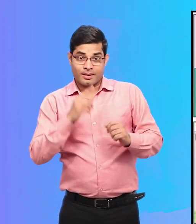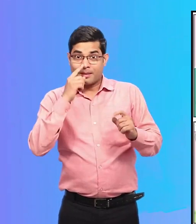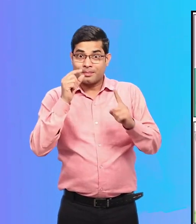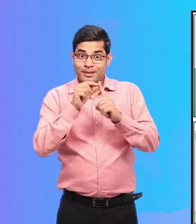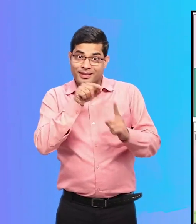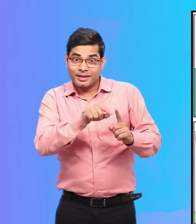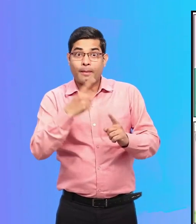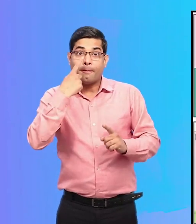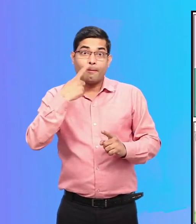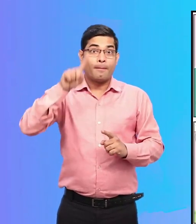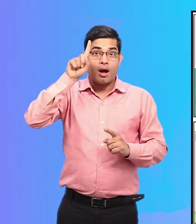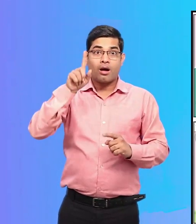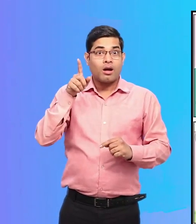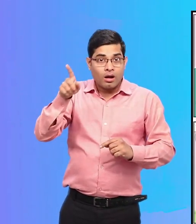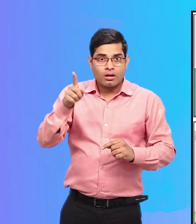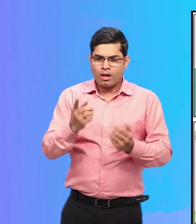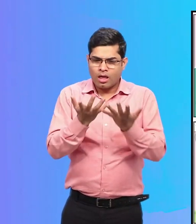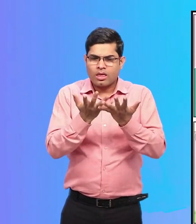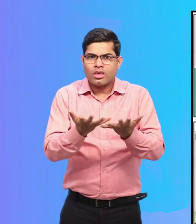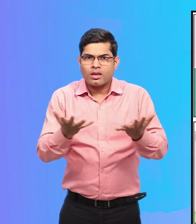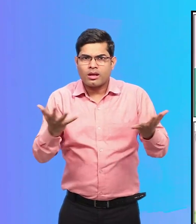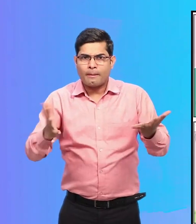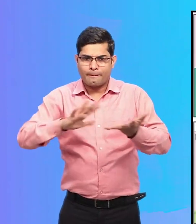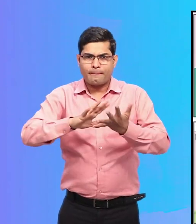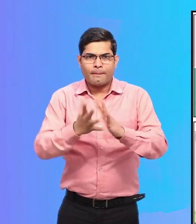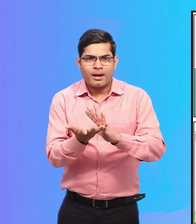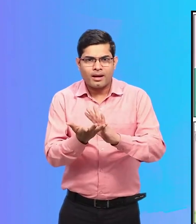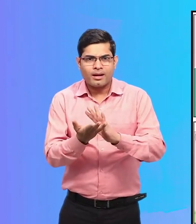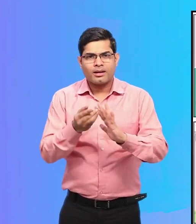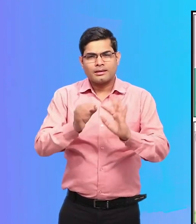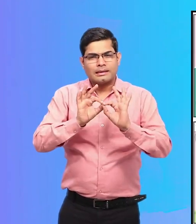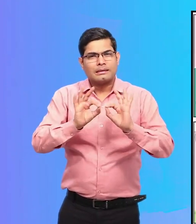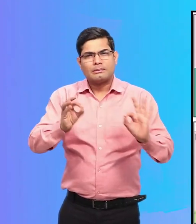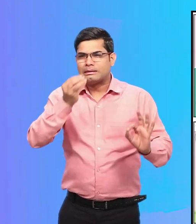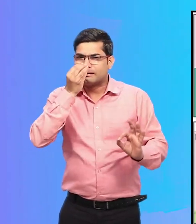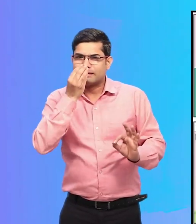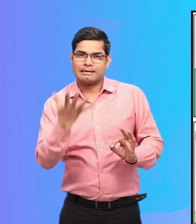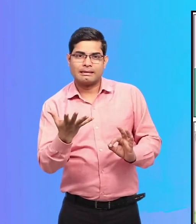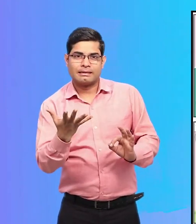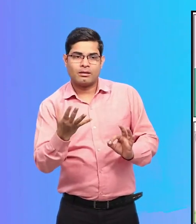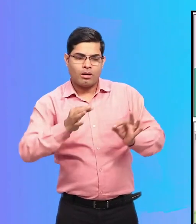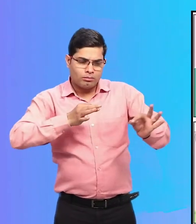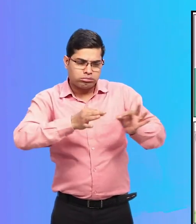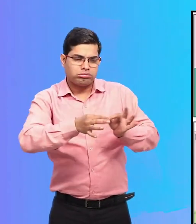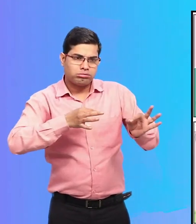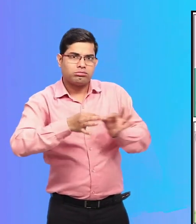Having listened to her mother explain about simple things making things easier,